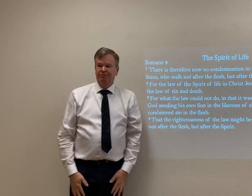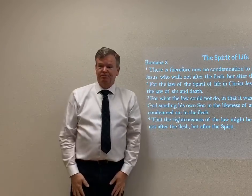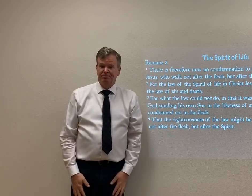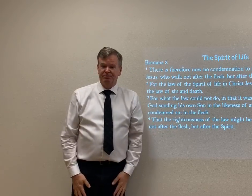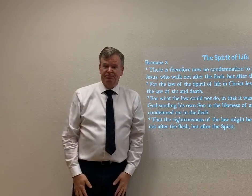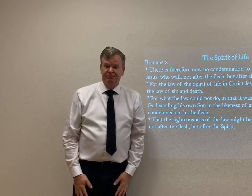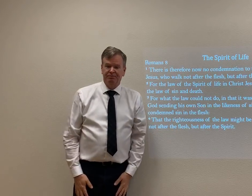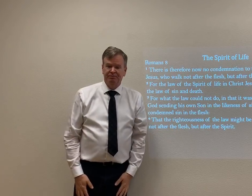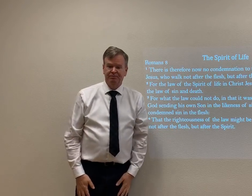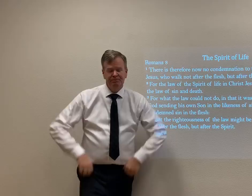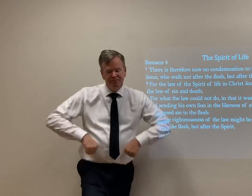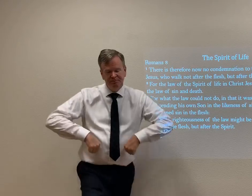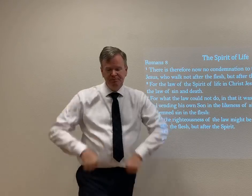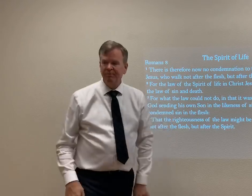Hallelujah.